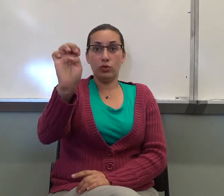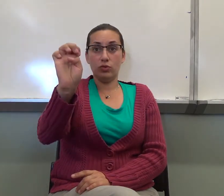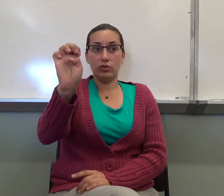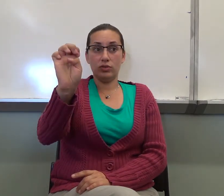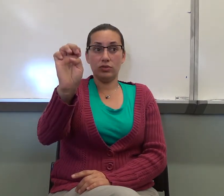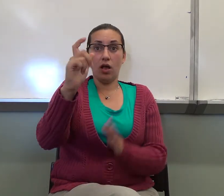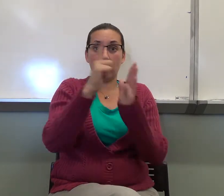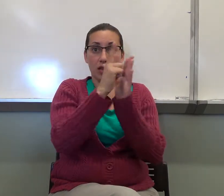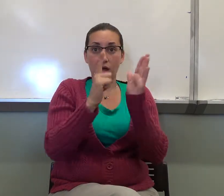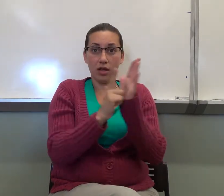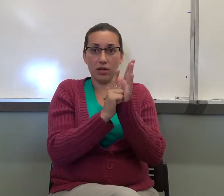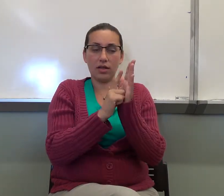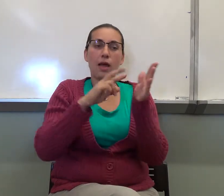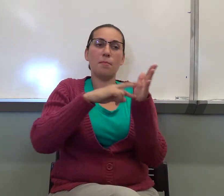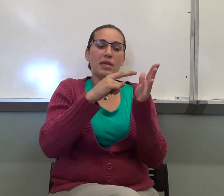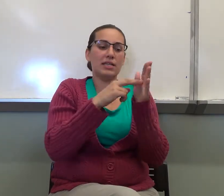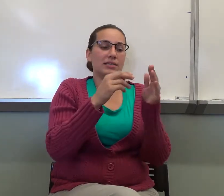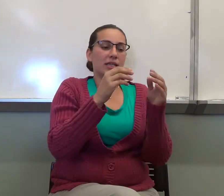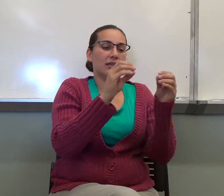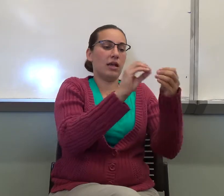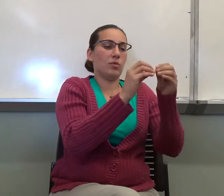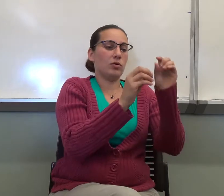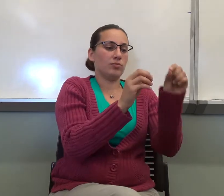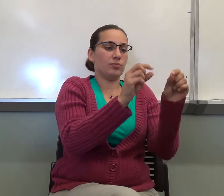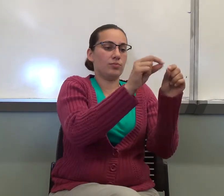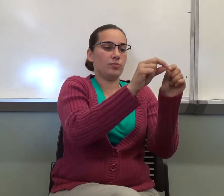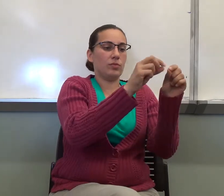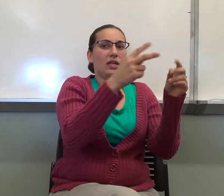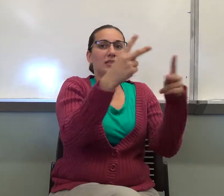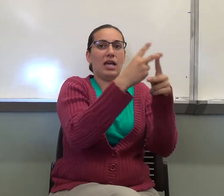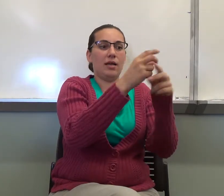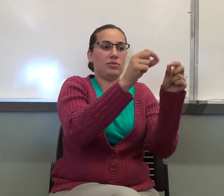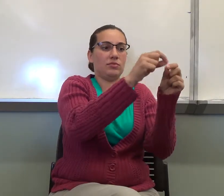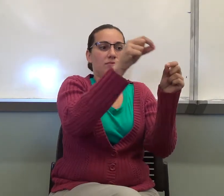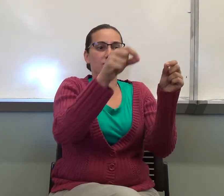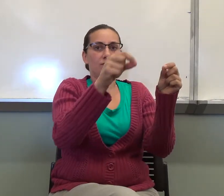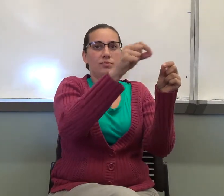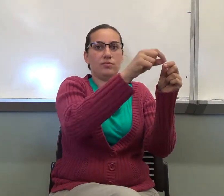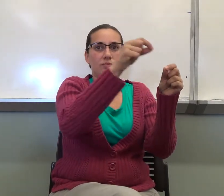How far did we go on 11.1? It was only four problems. Four problems.